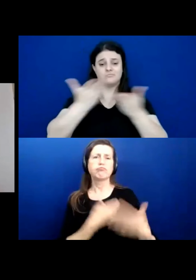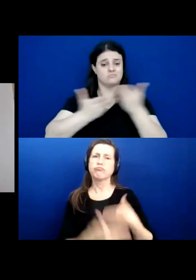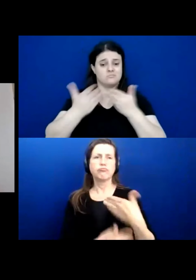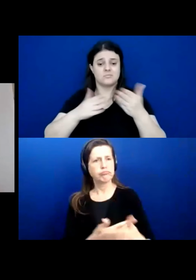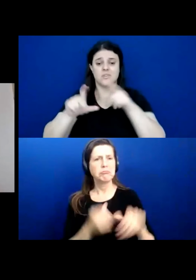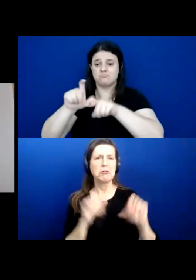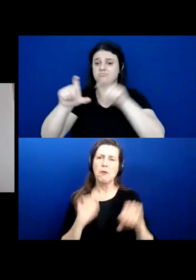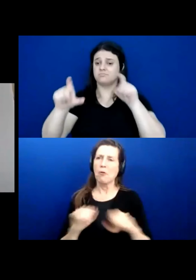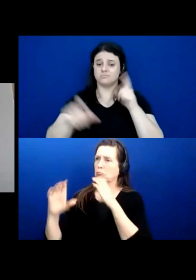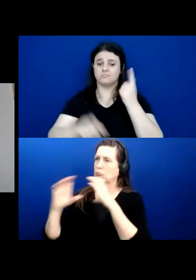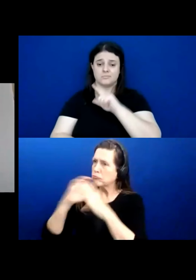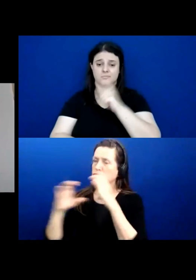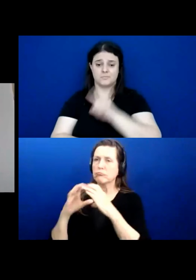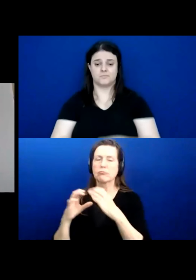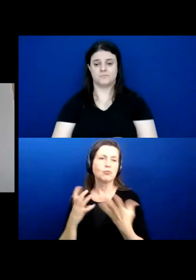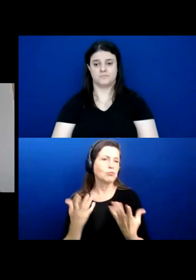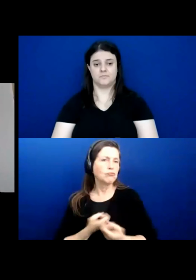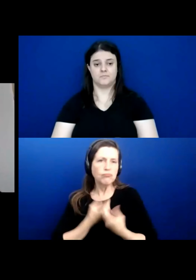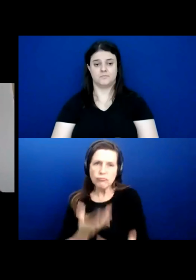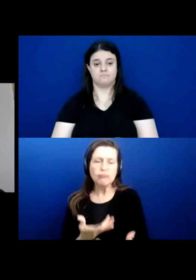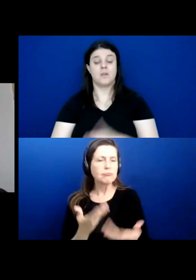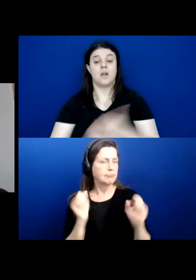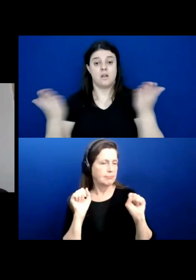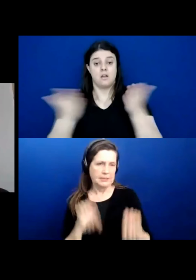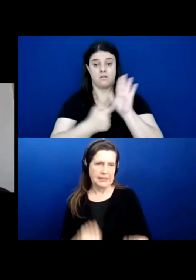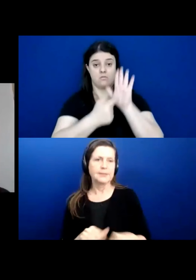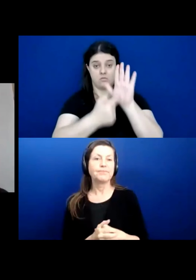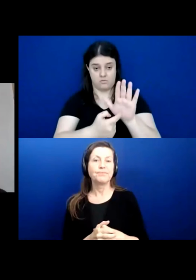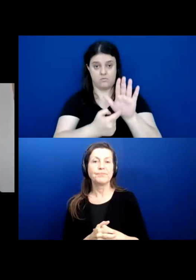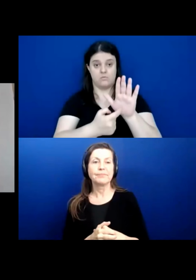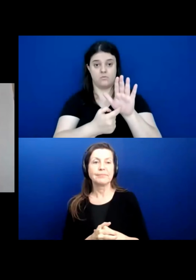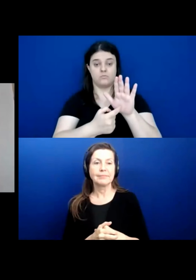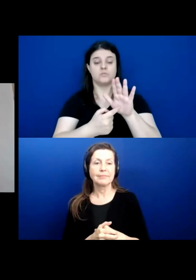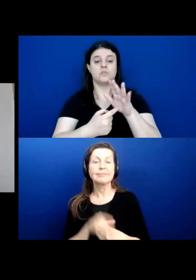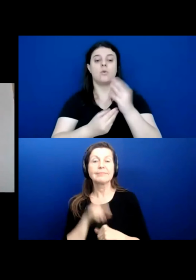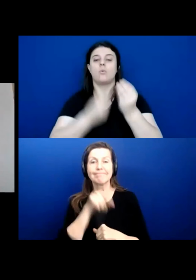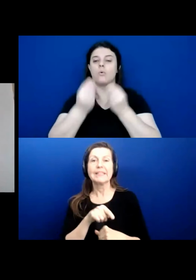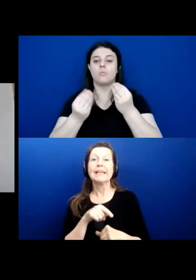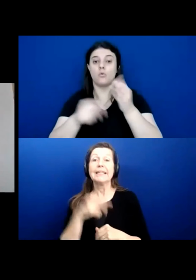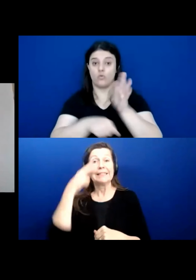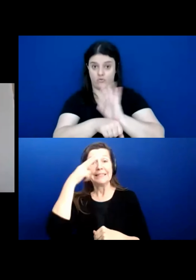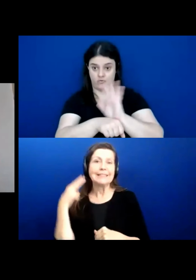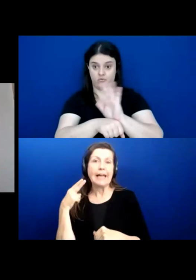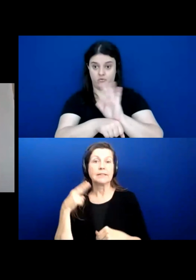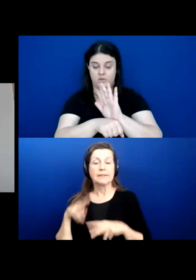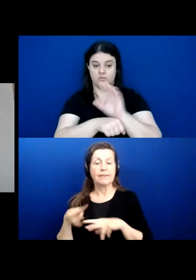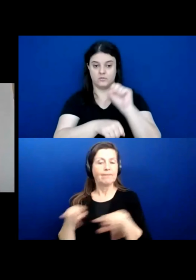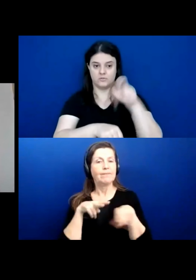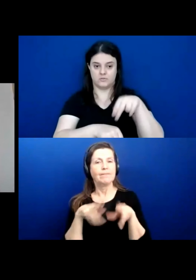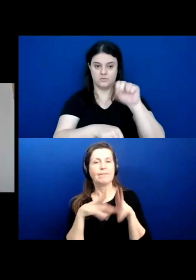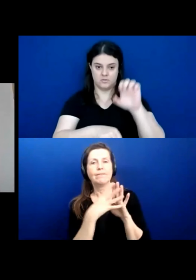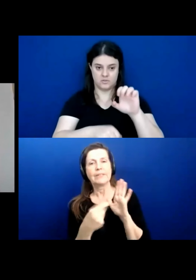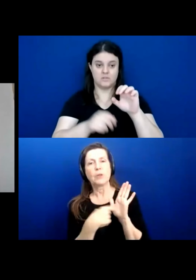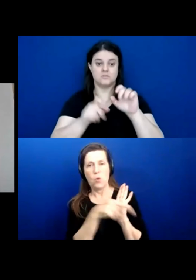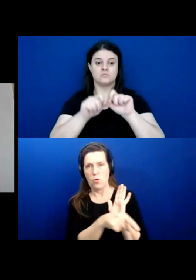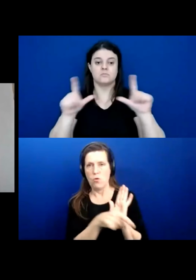independence. I'm now going to show you the Sense Spirit promotional video. And on the screen, it